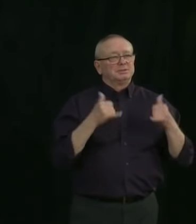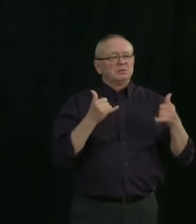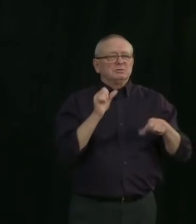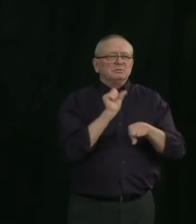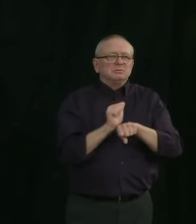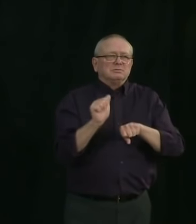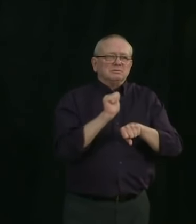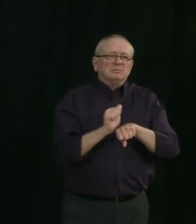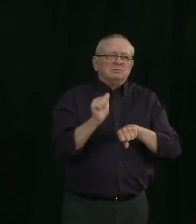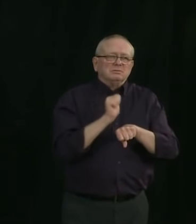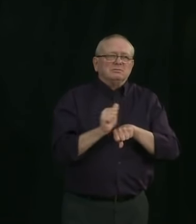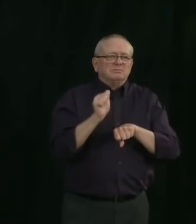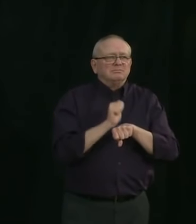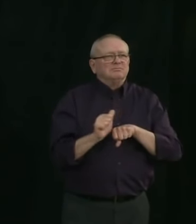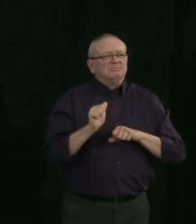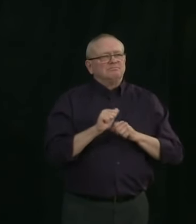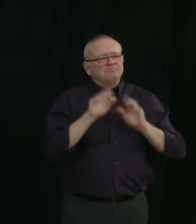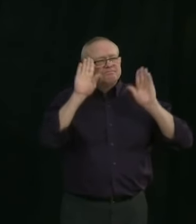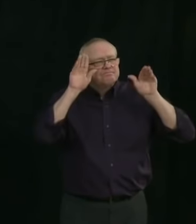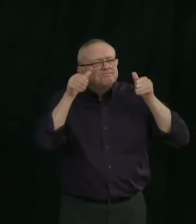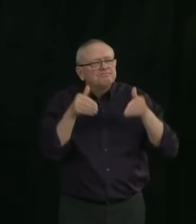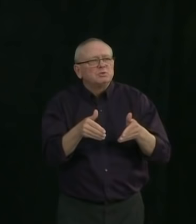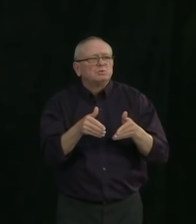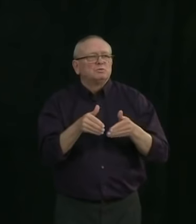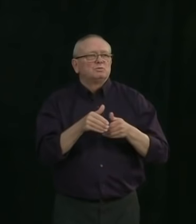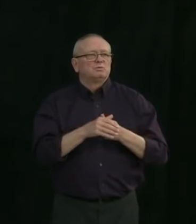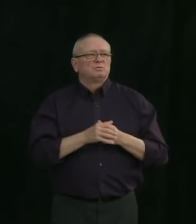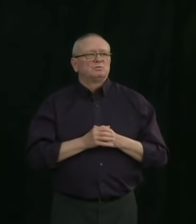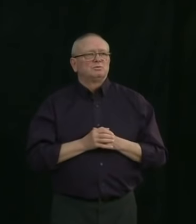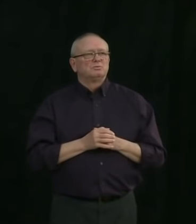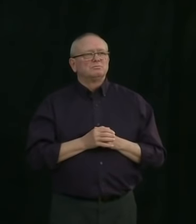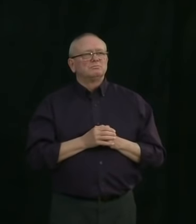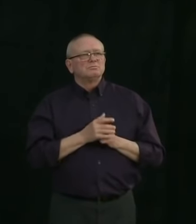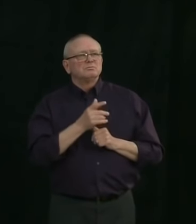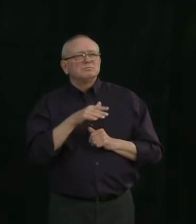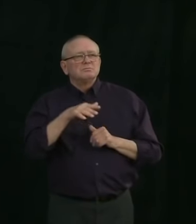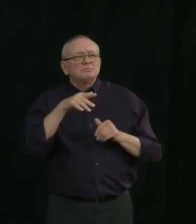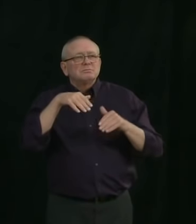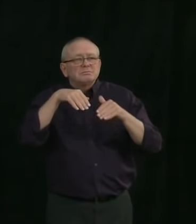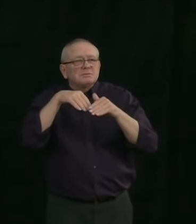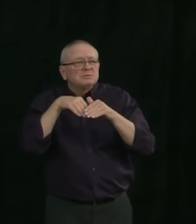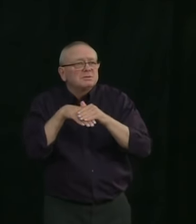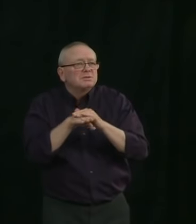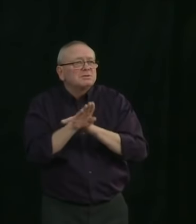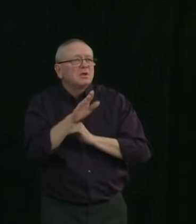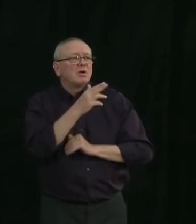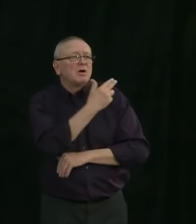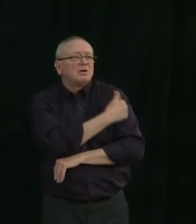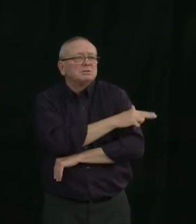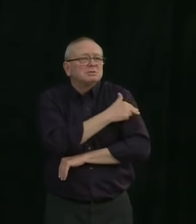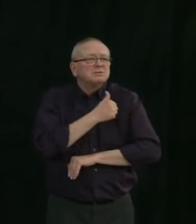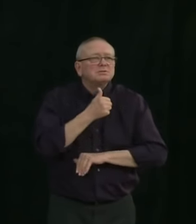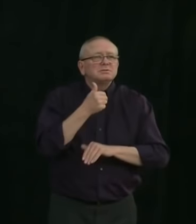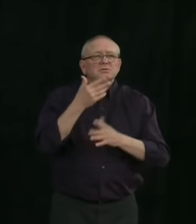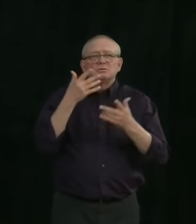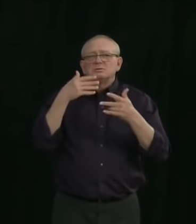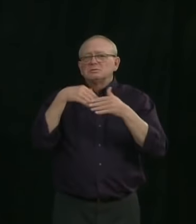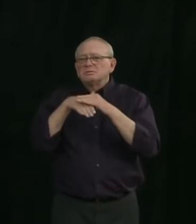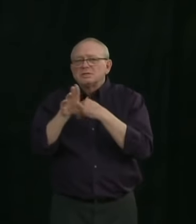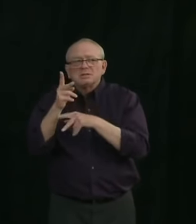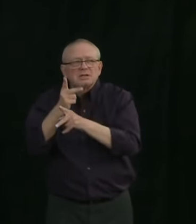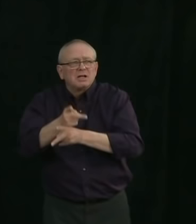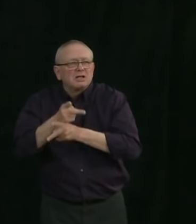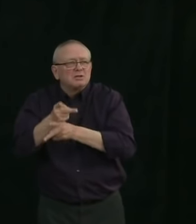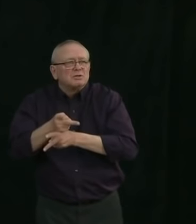Albertan who enters a healthcare facility in the weeks ahead receives the care that they need. That is why I'm pleased to announce